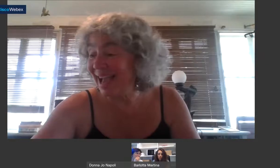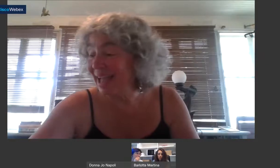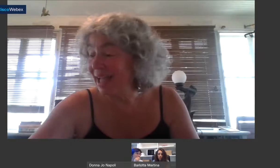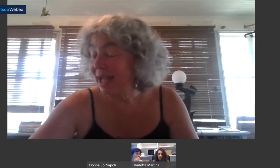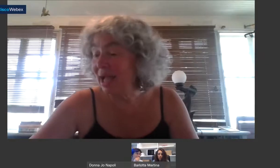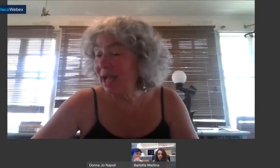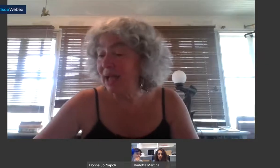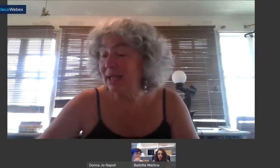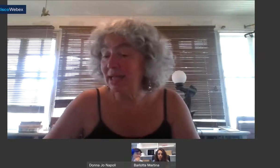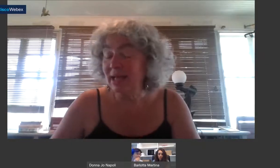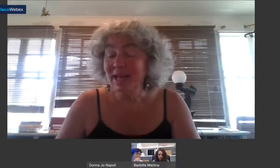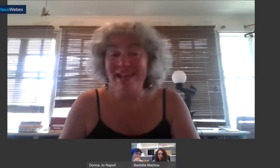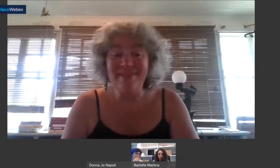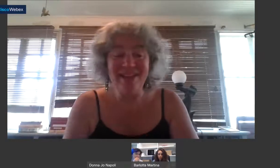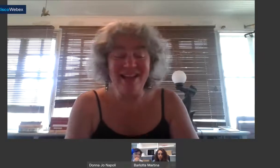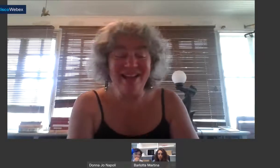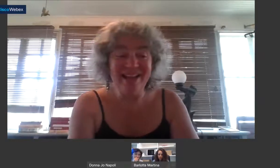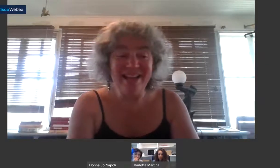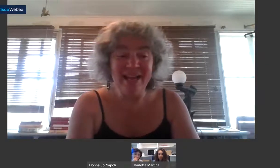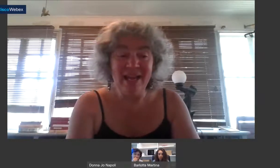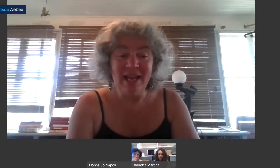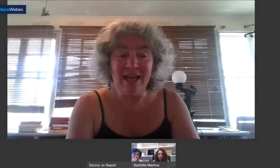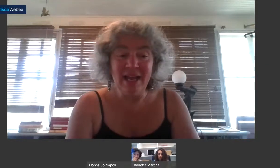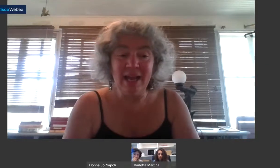yeah, I'm not.